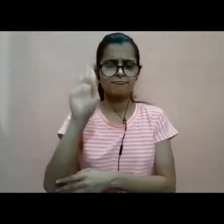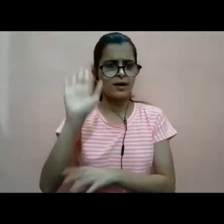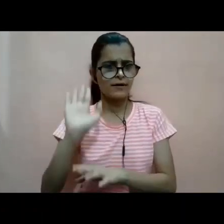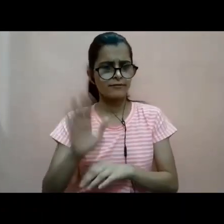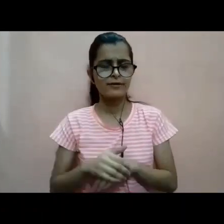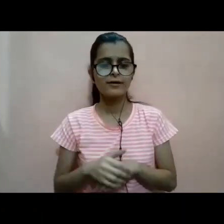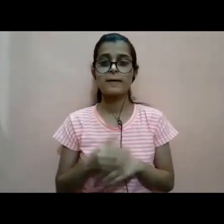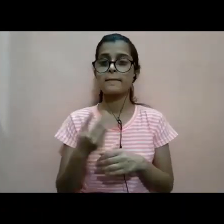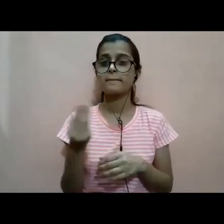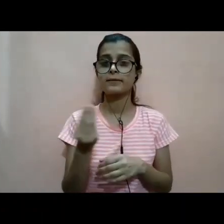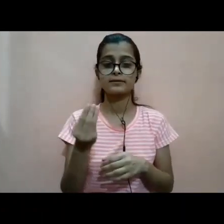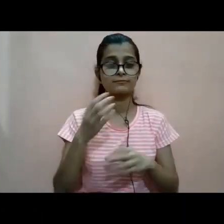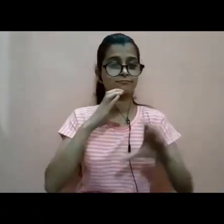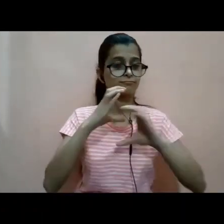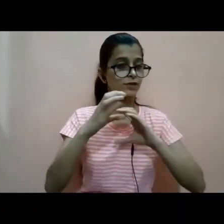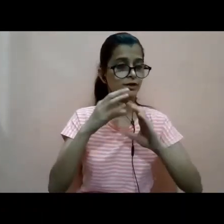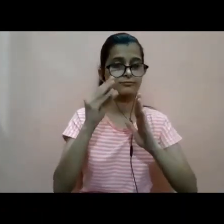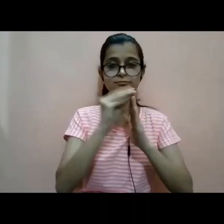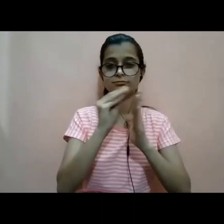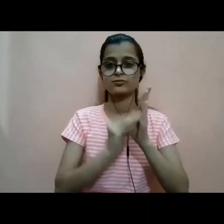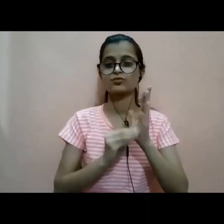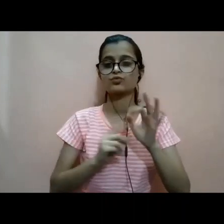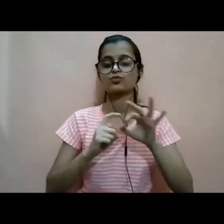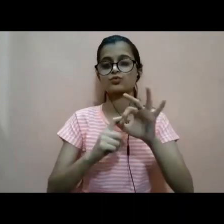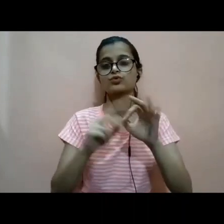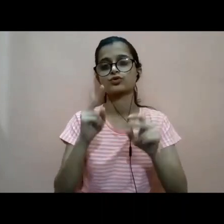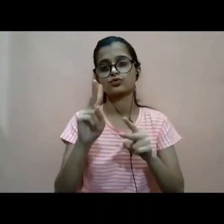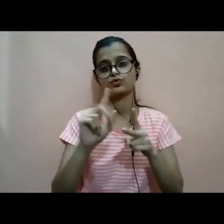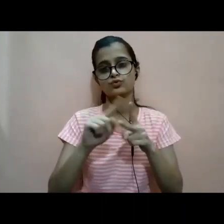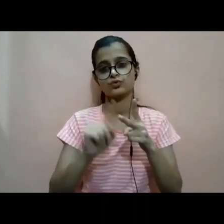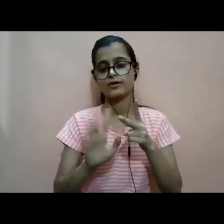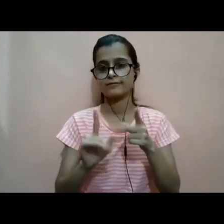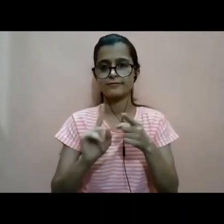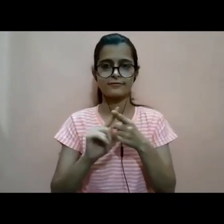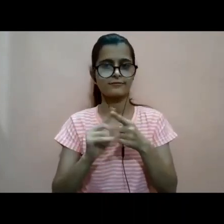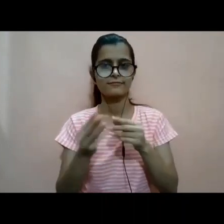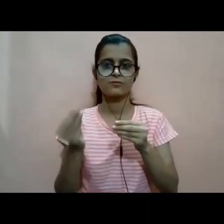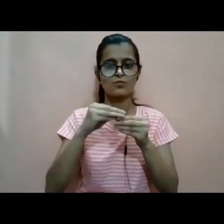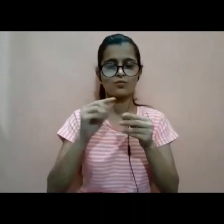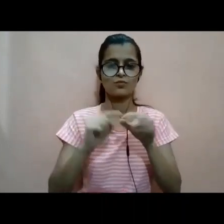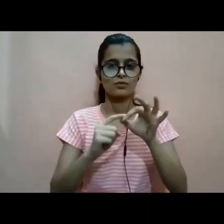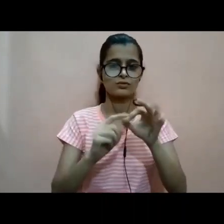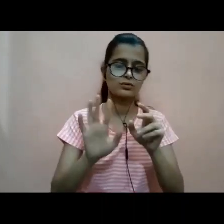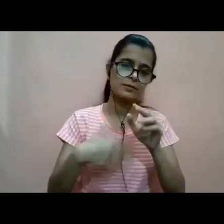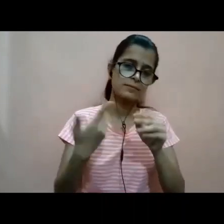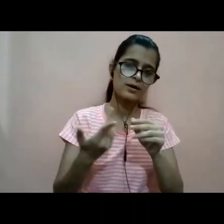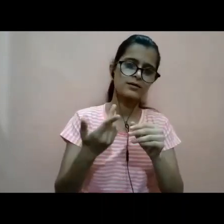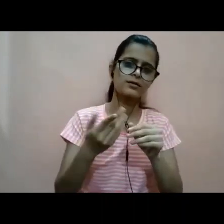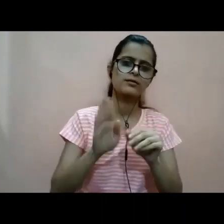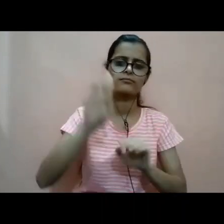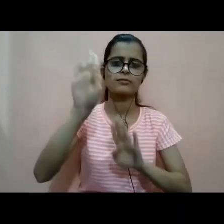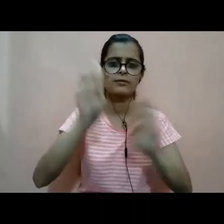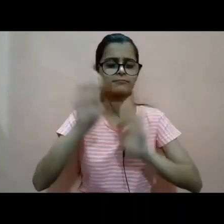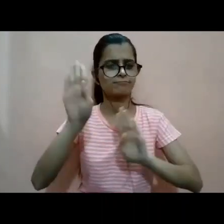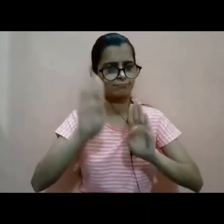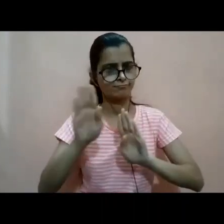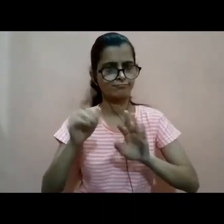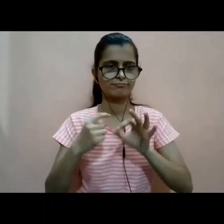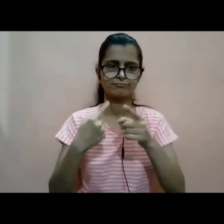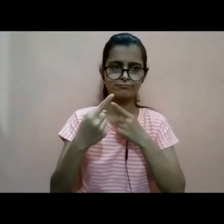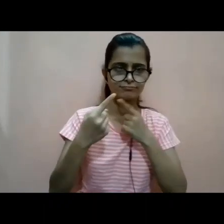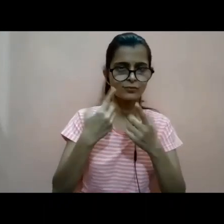2 questions in the box. So I just read one more question from the box, and then we can get the people who want to